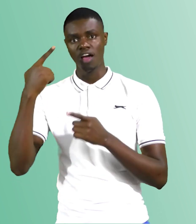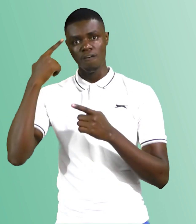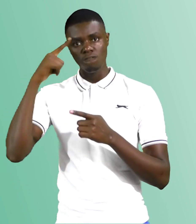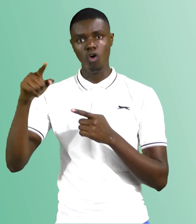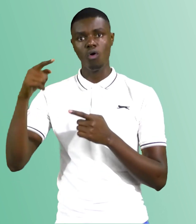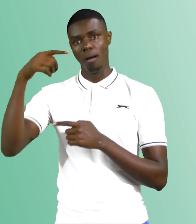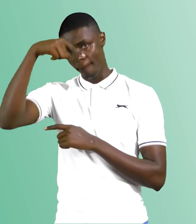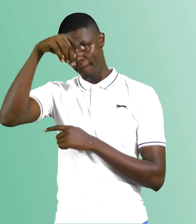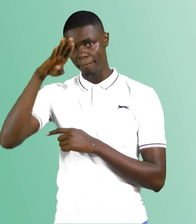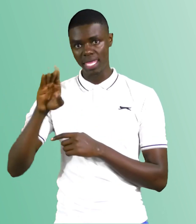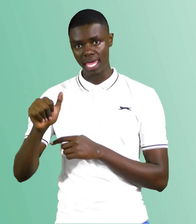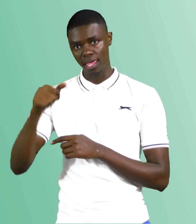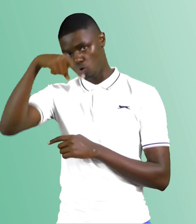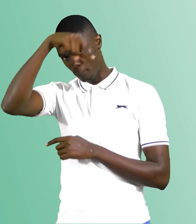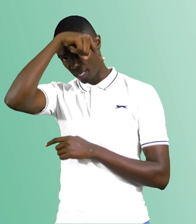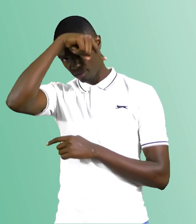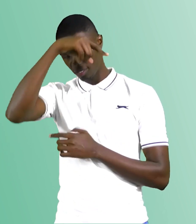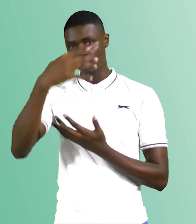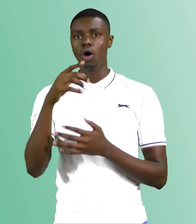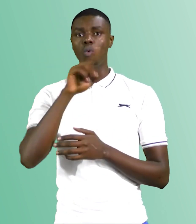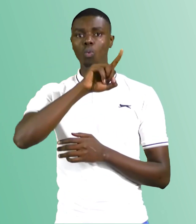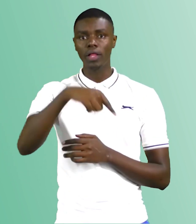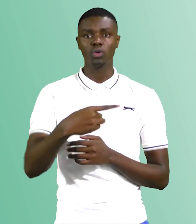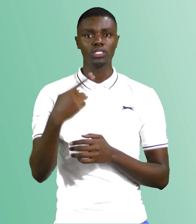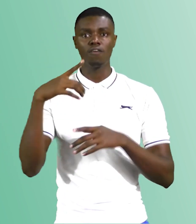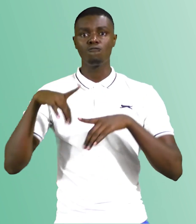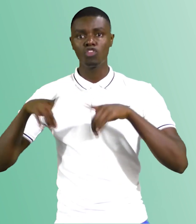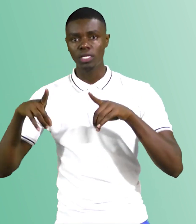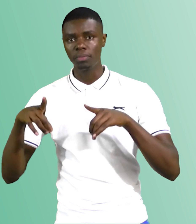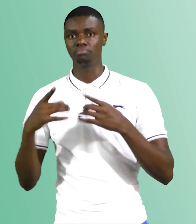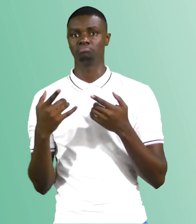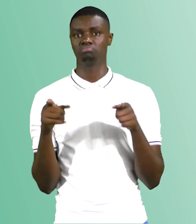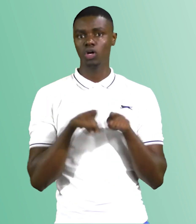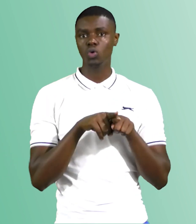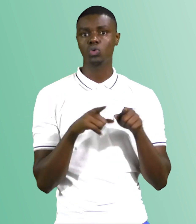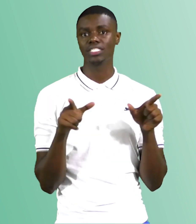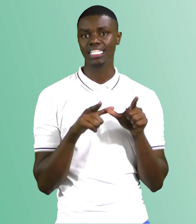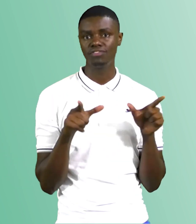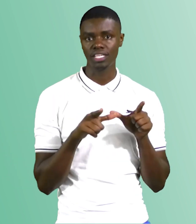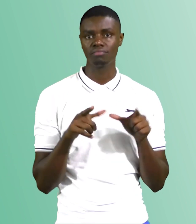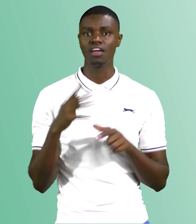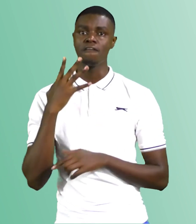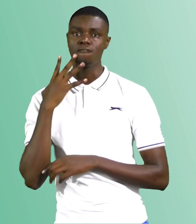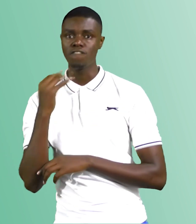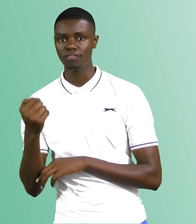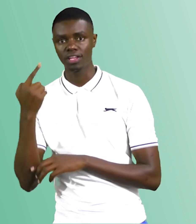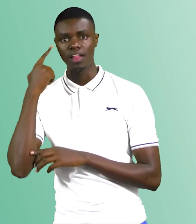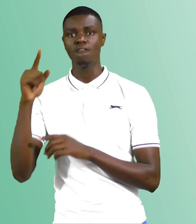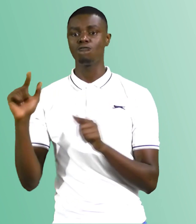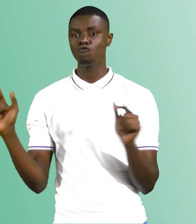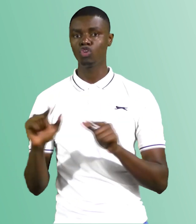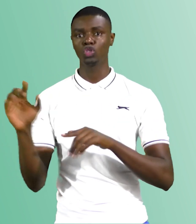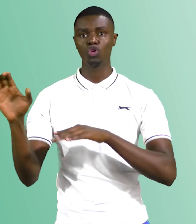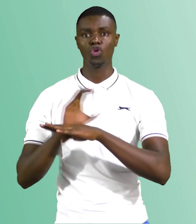1,500 for bachelors, 1,000 for diploma and certificate, and 500 for short